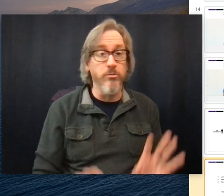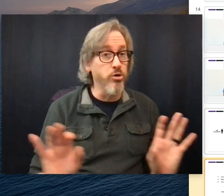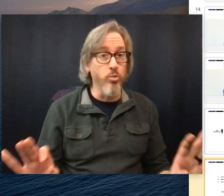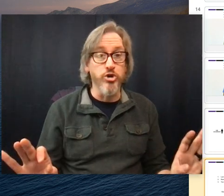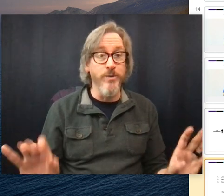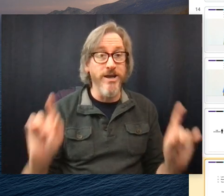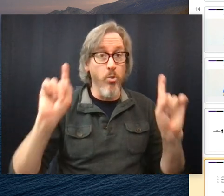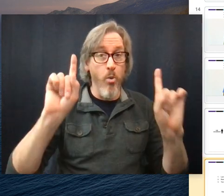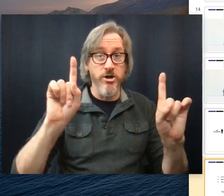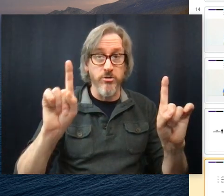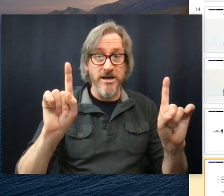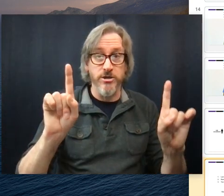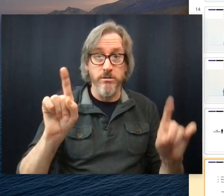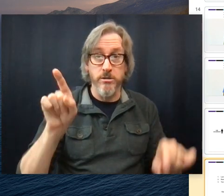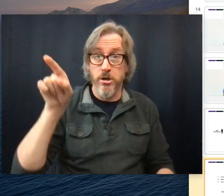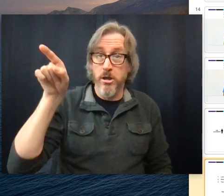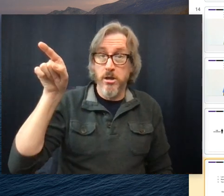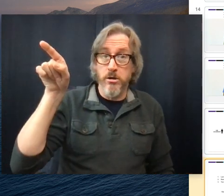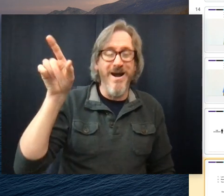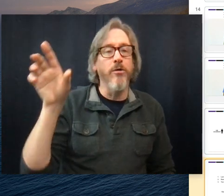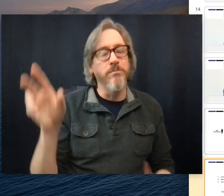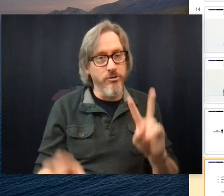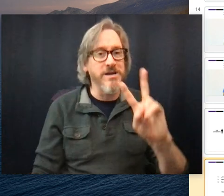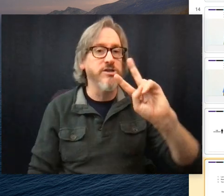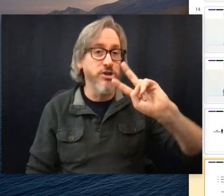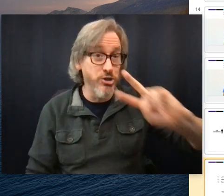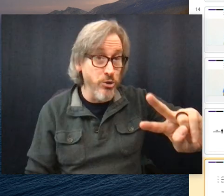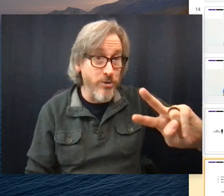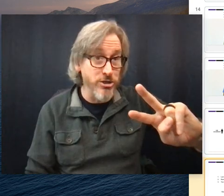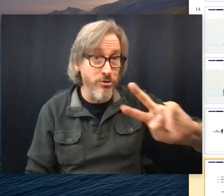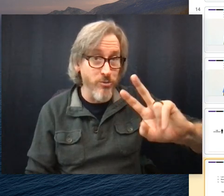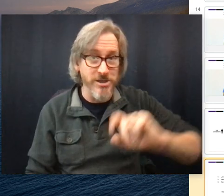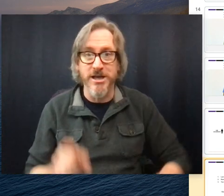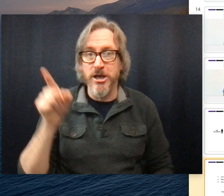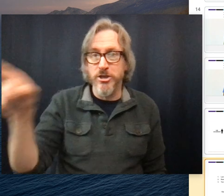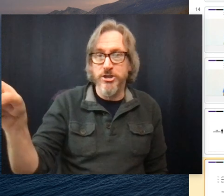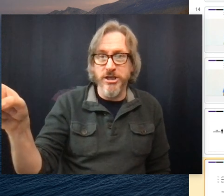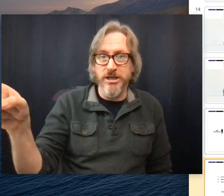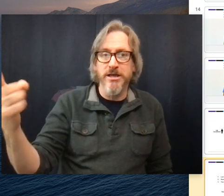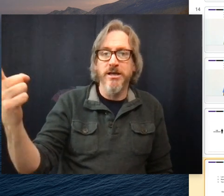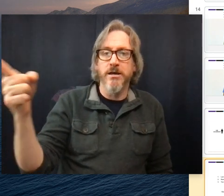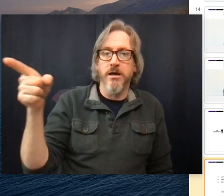Simple. We're doing one direction. Well, there are actually 2 directional ones.